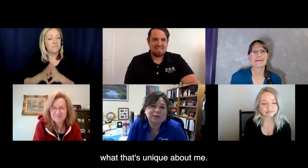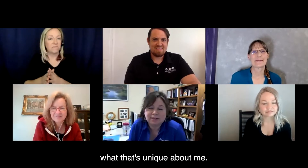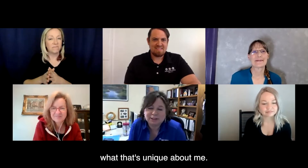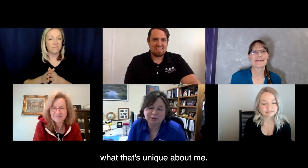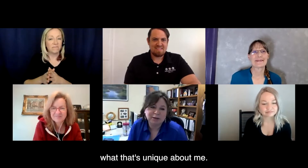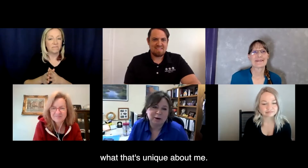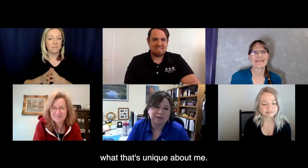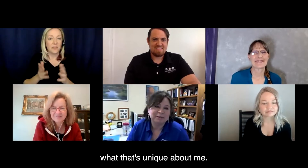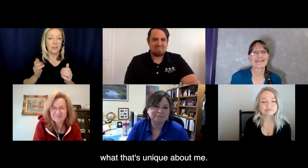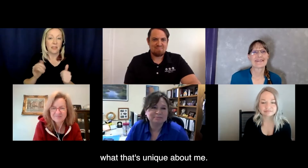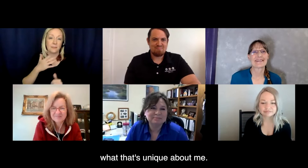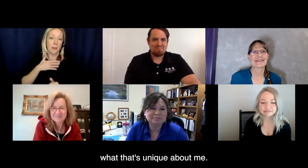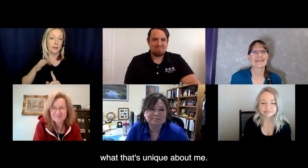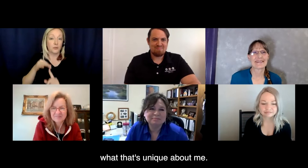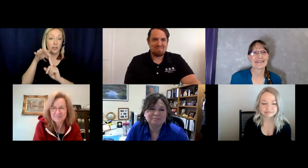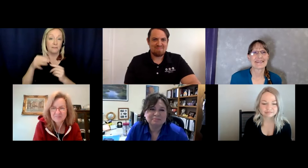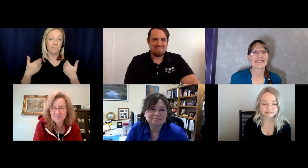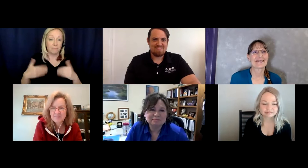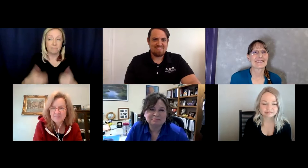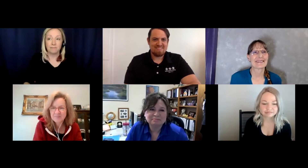what that's unique about me.